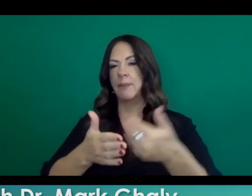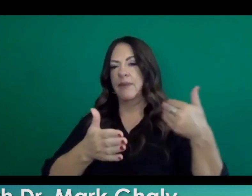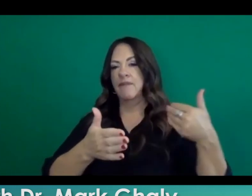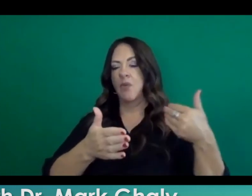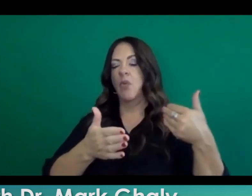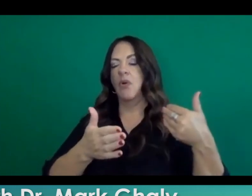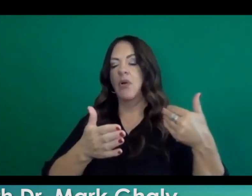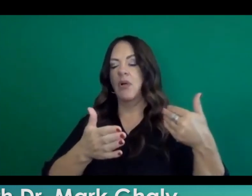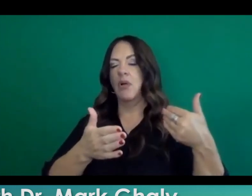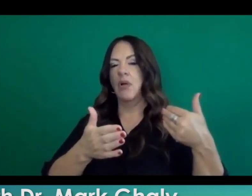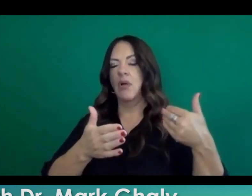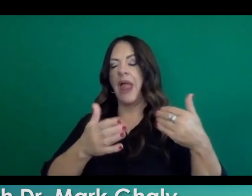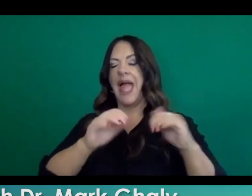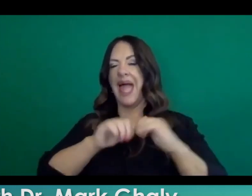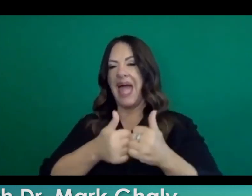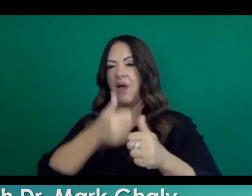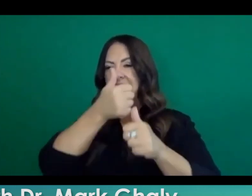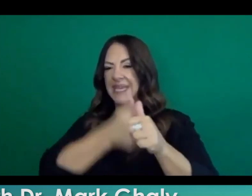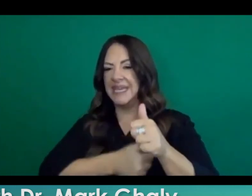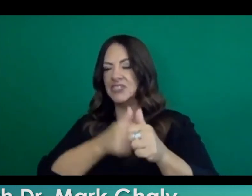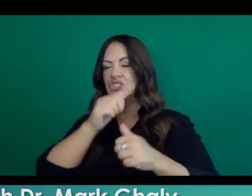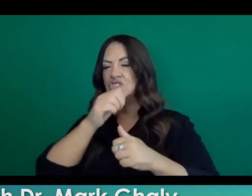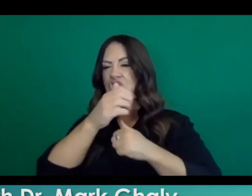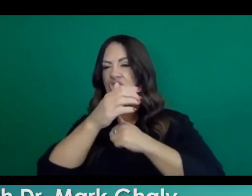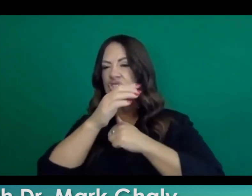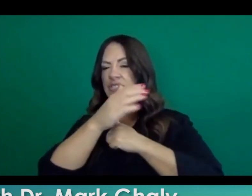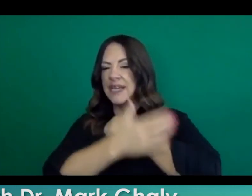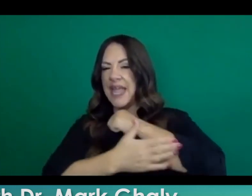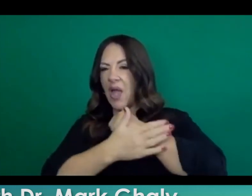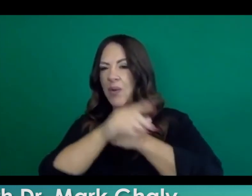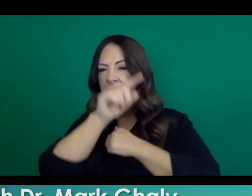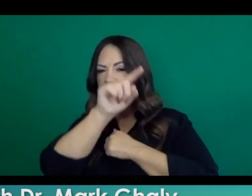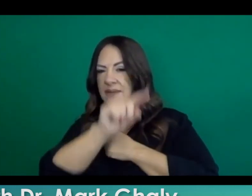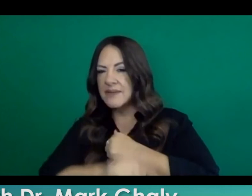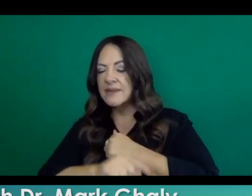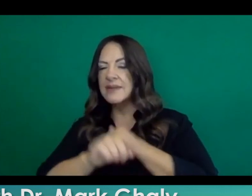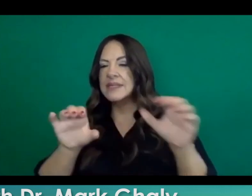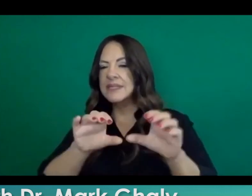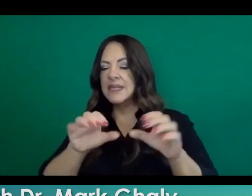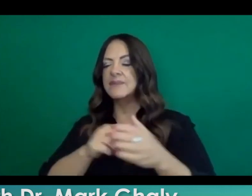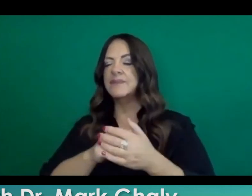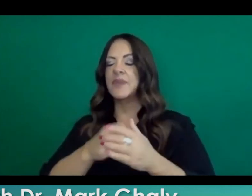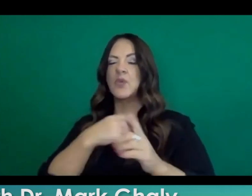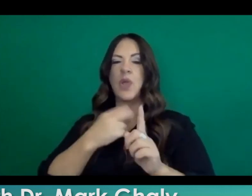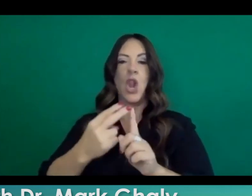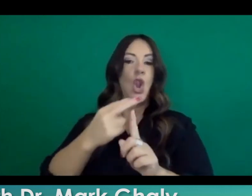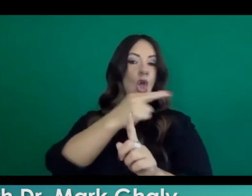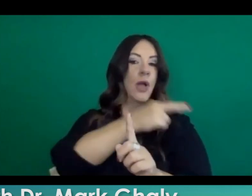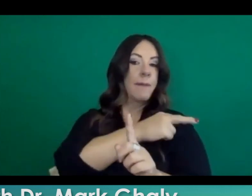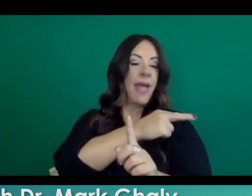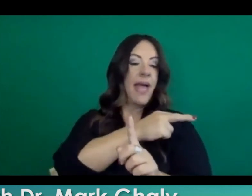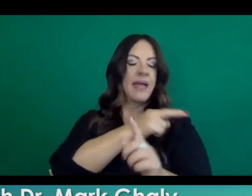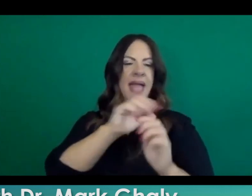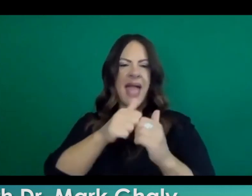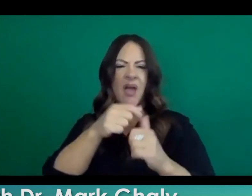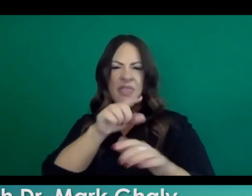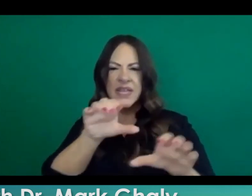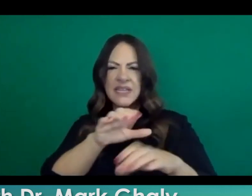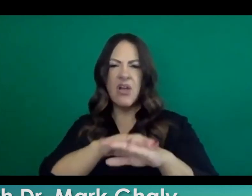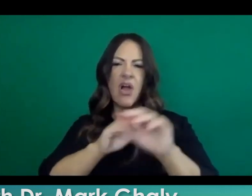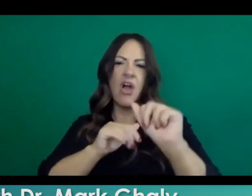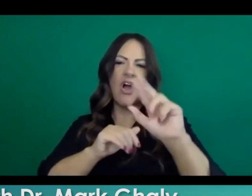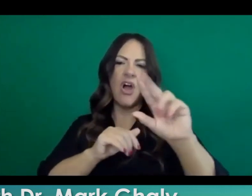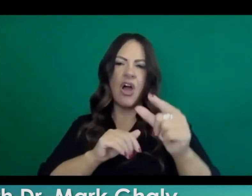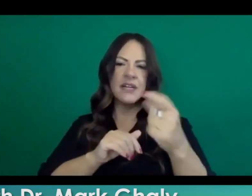our announcement. So we look back at the data the week of the August 11th to